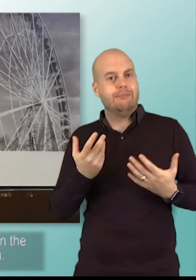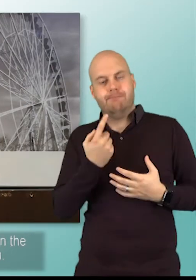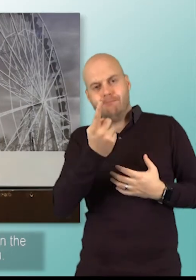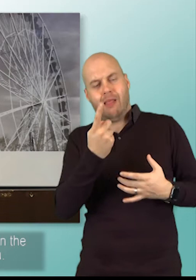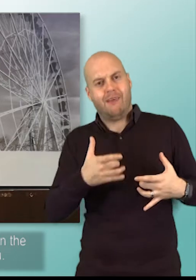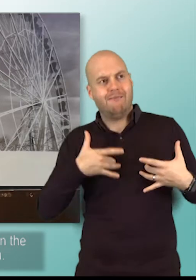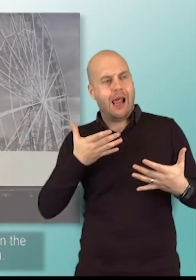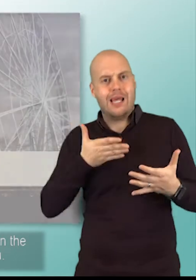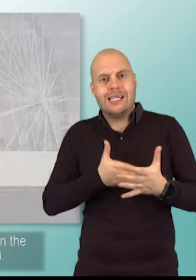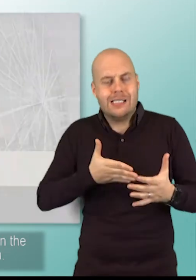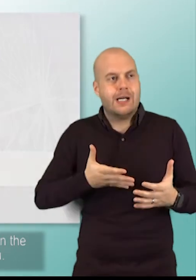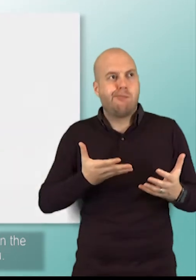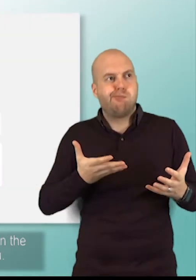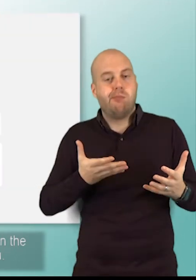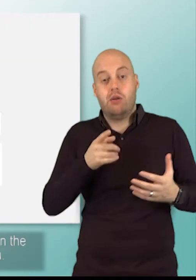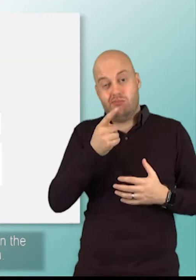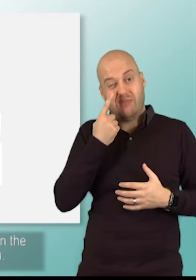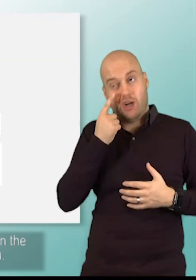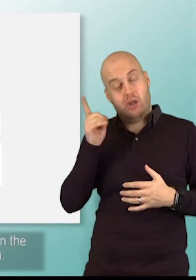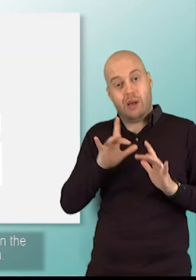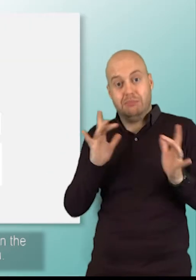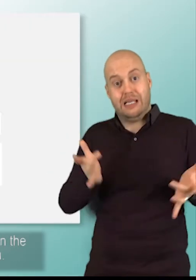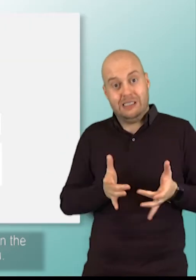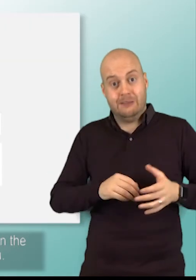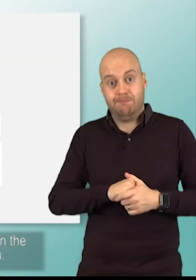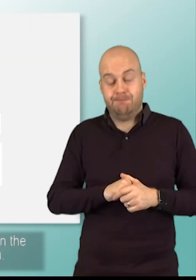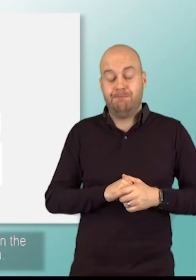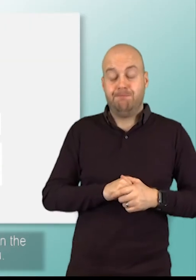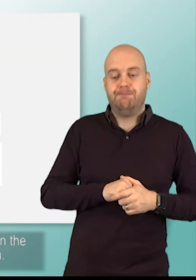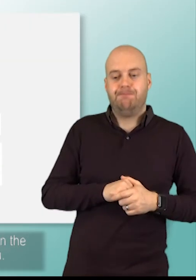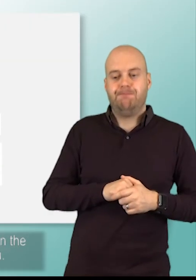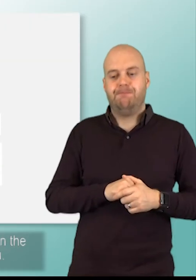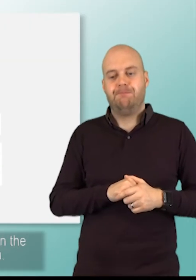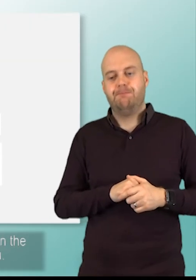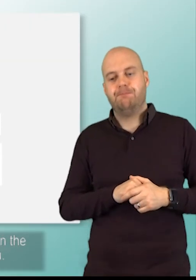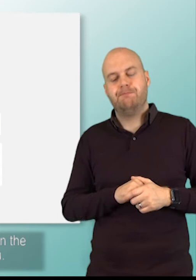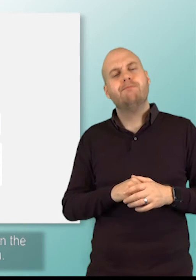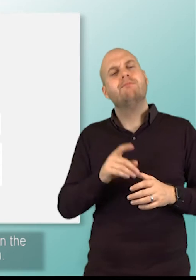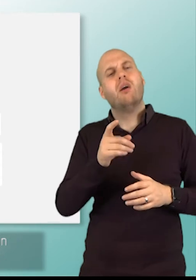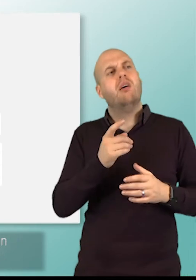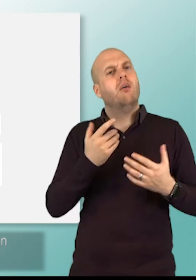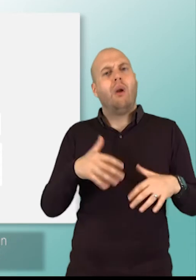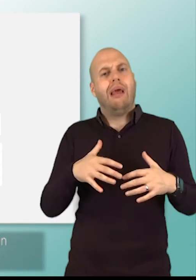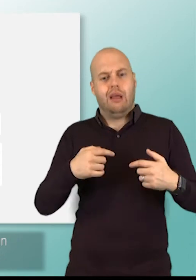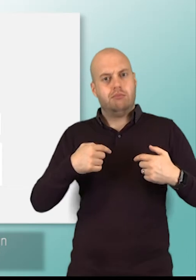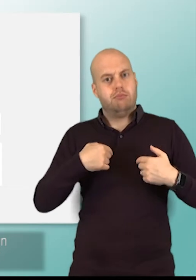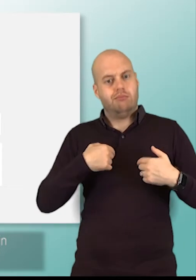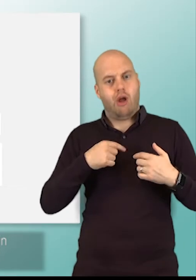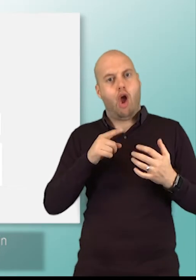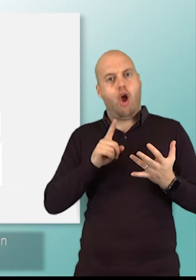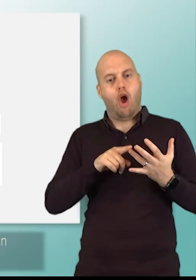facing, you might find an answer on the website. But it's not just Oscar who will help you. The